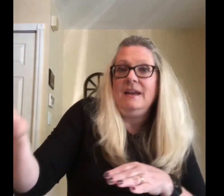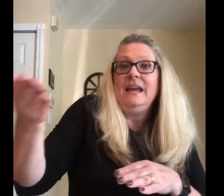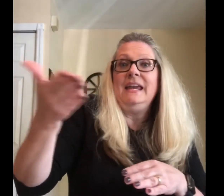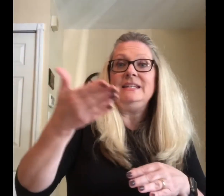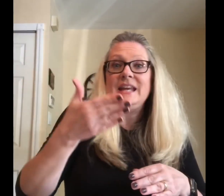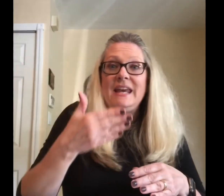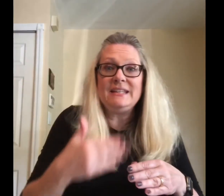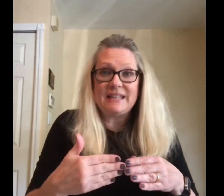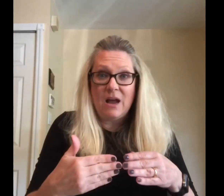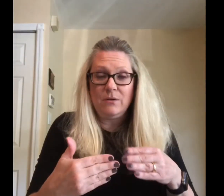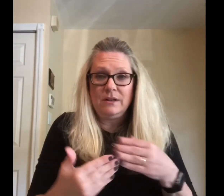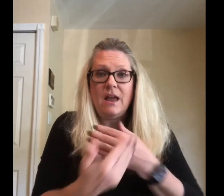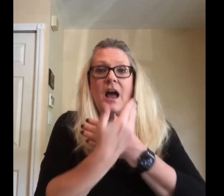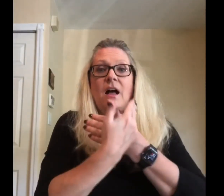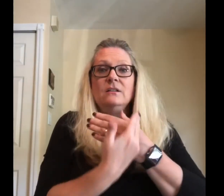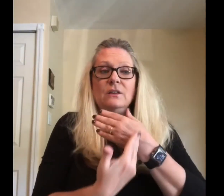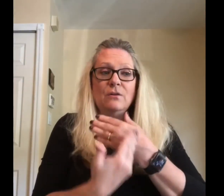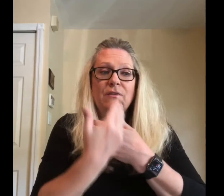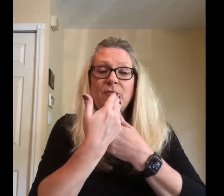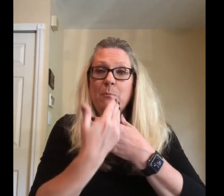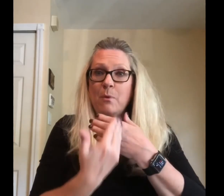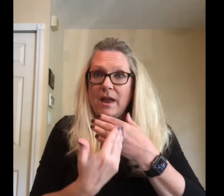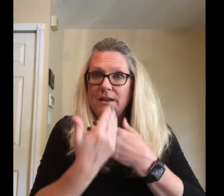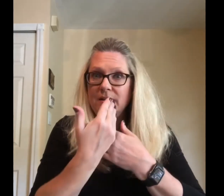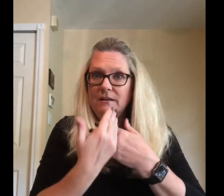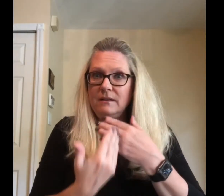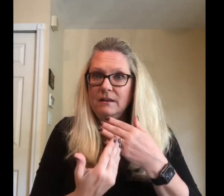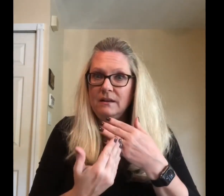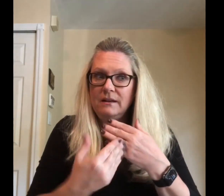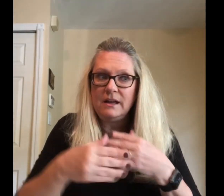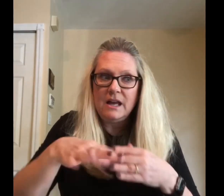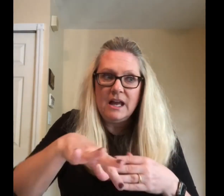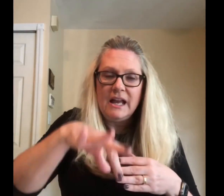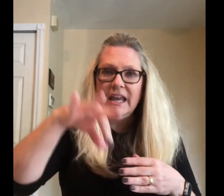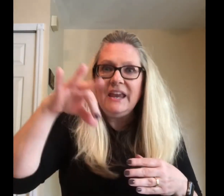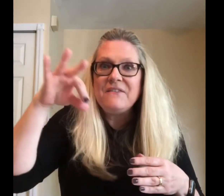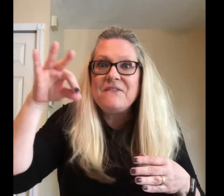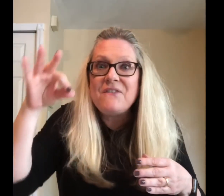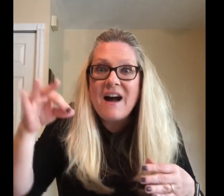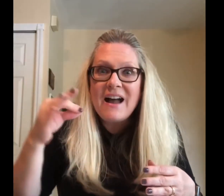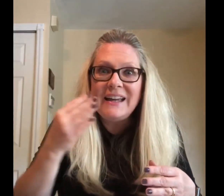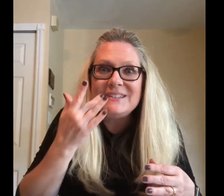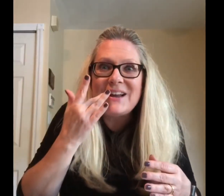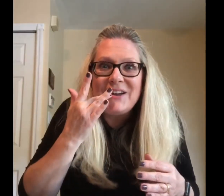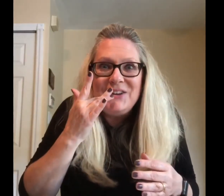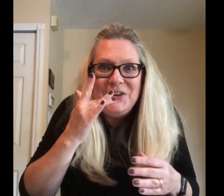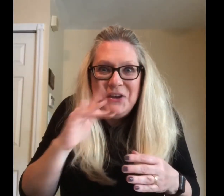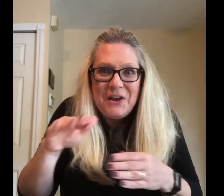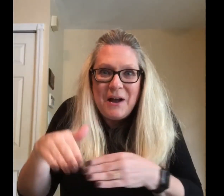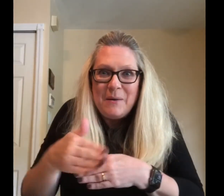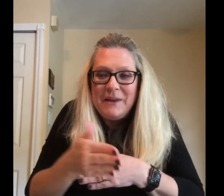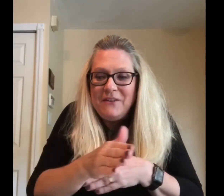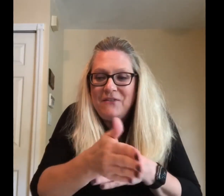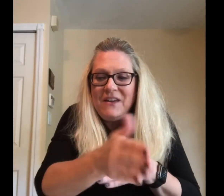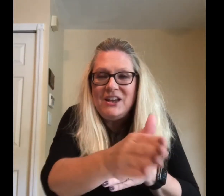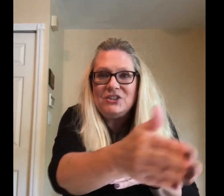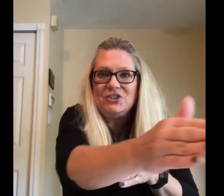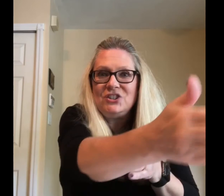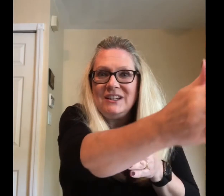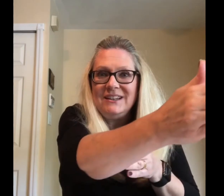He takes out a loaf of bread. He finds a yummy fish.